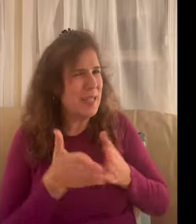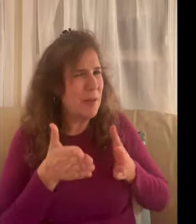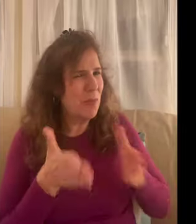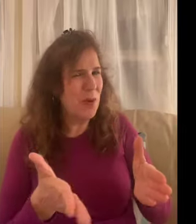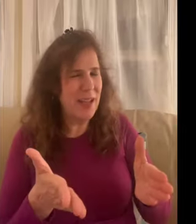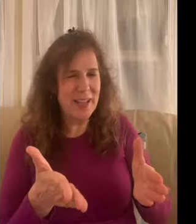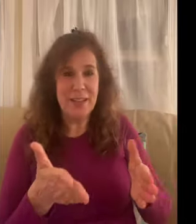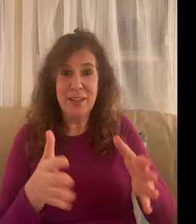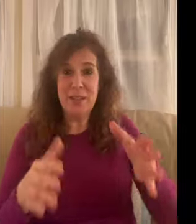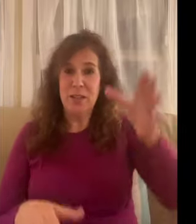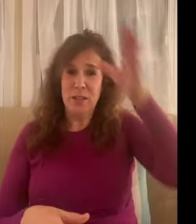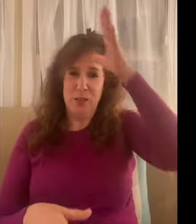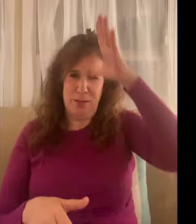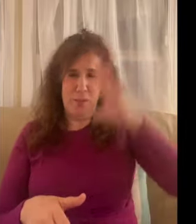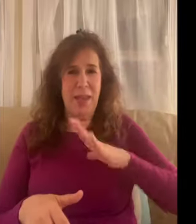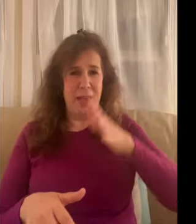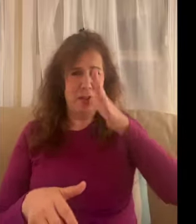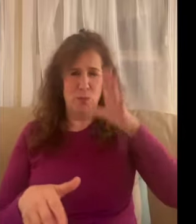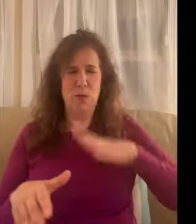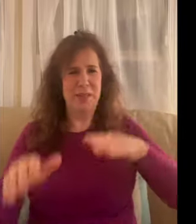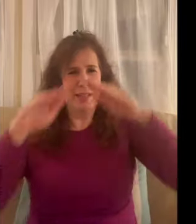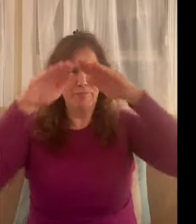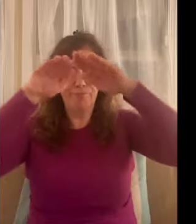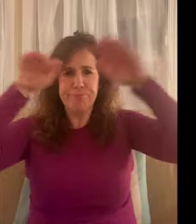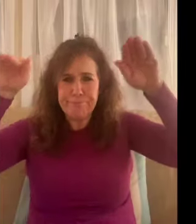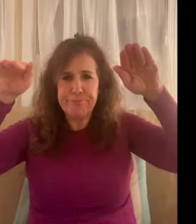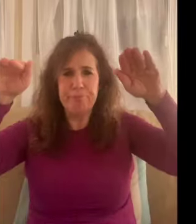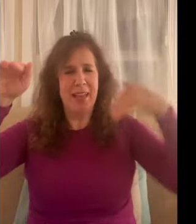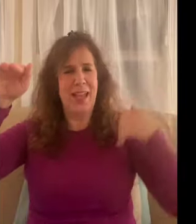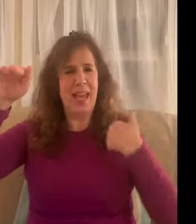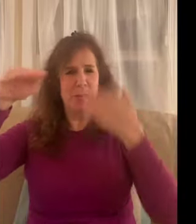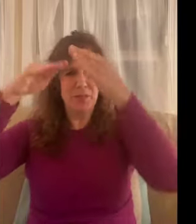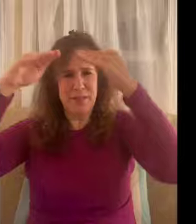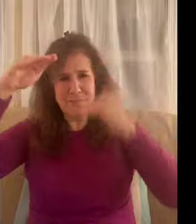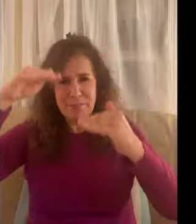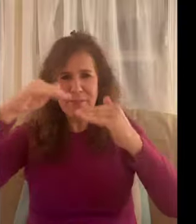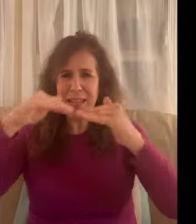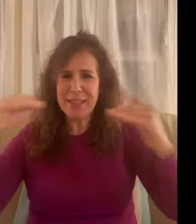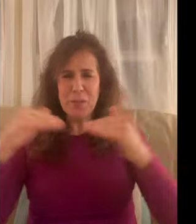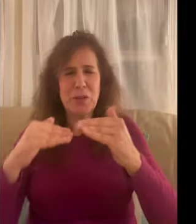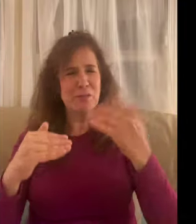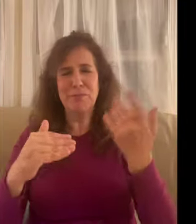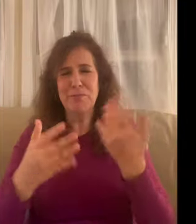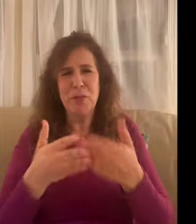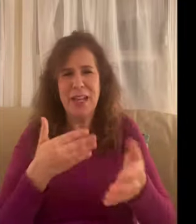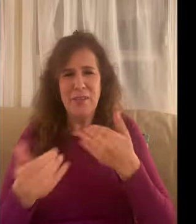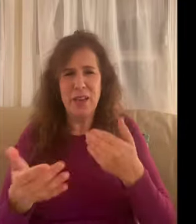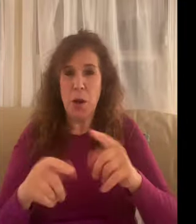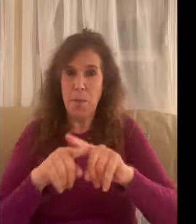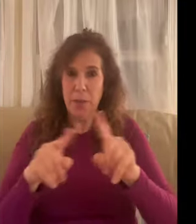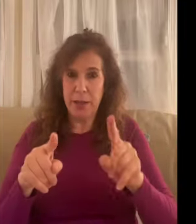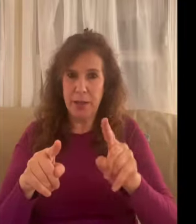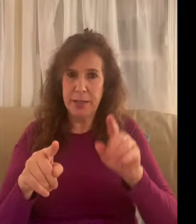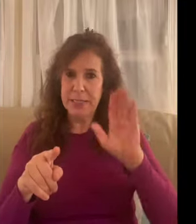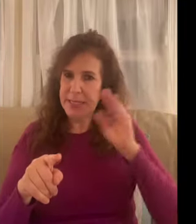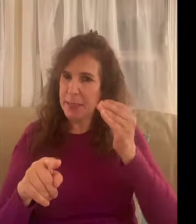next step after man, or under it or next to it, whatever. But somehow if people become corrupt, it